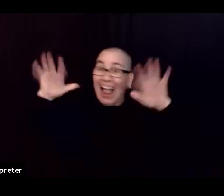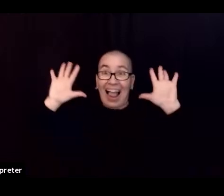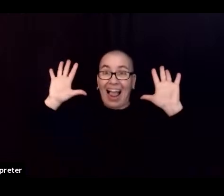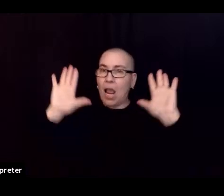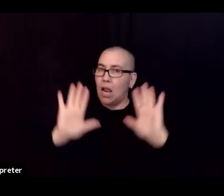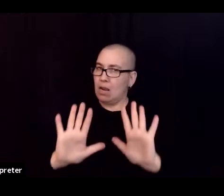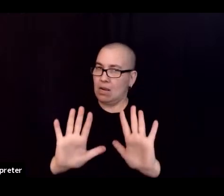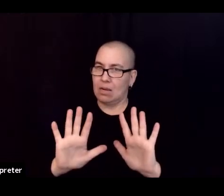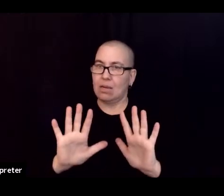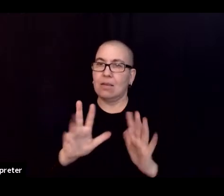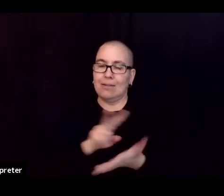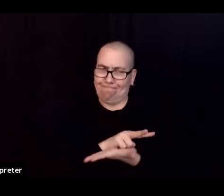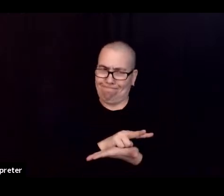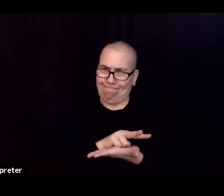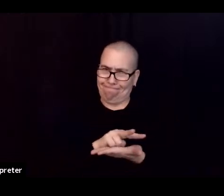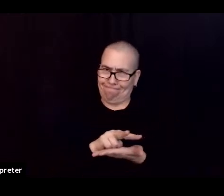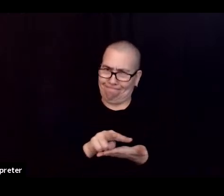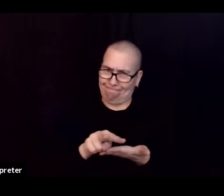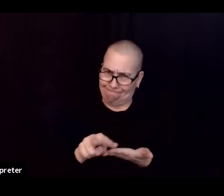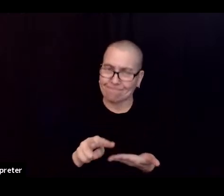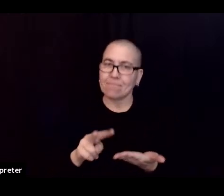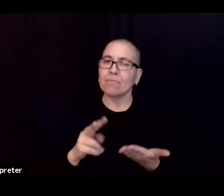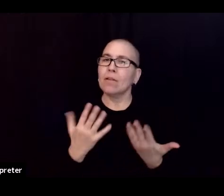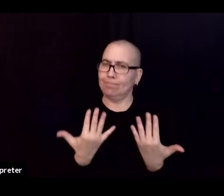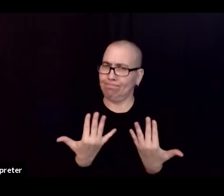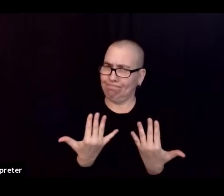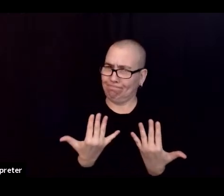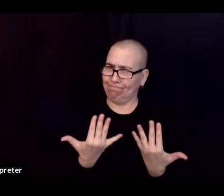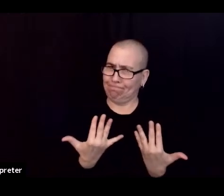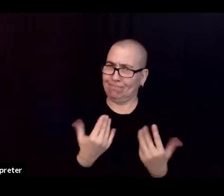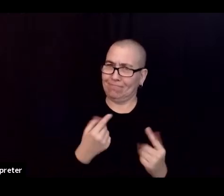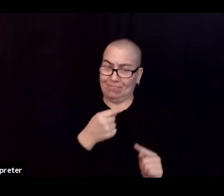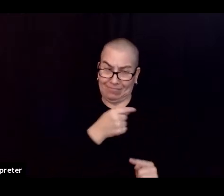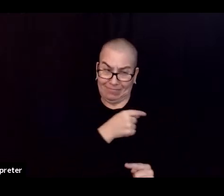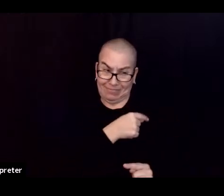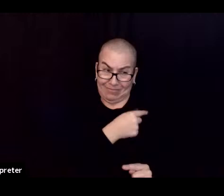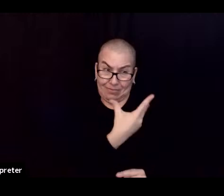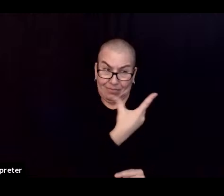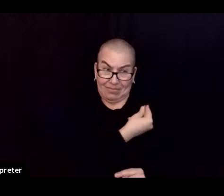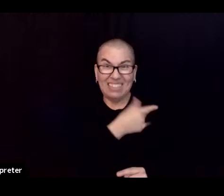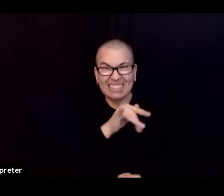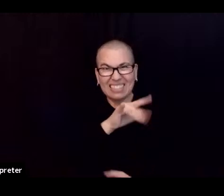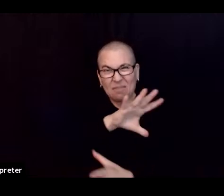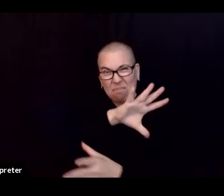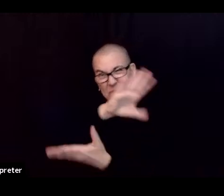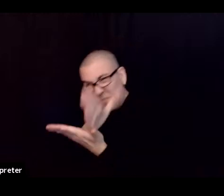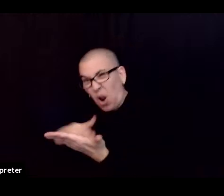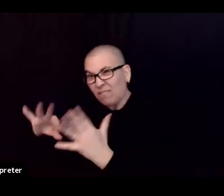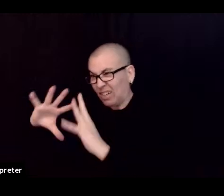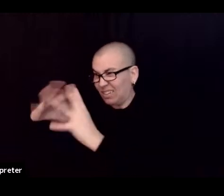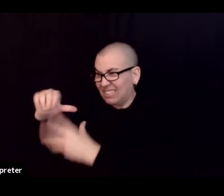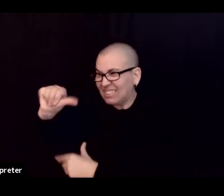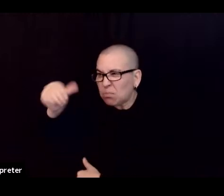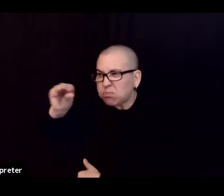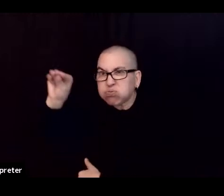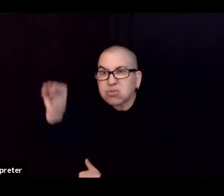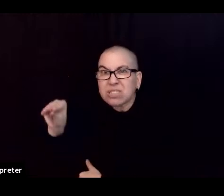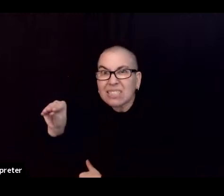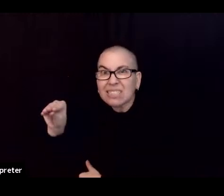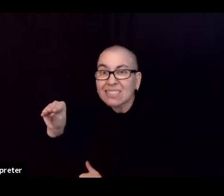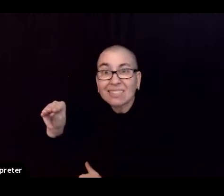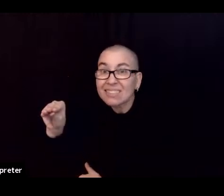we're only at 10% vaccination in Minnesota. So this does not impact very many people right now.